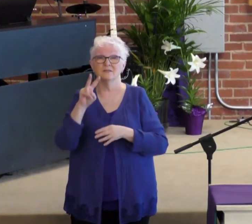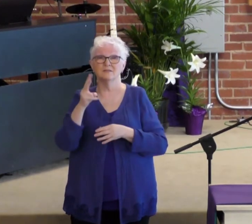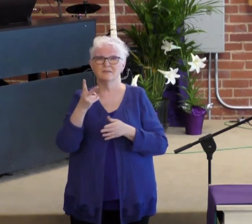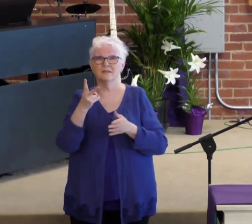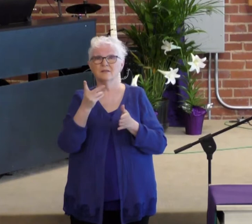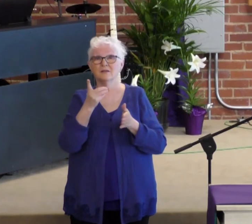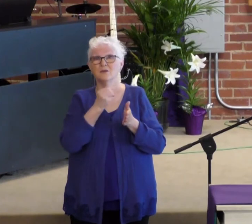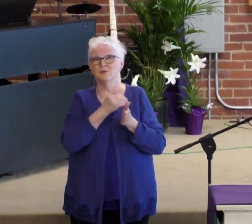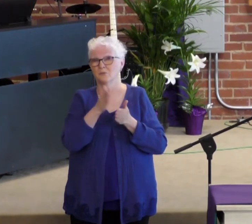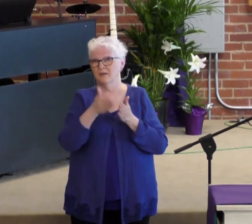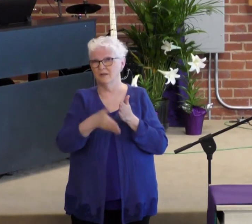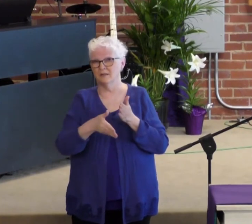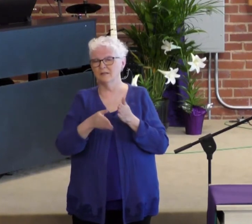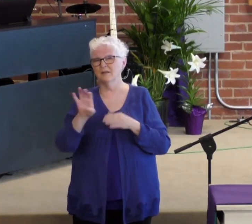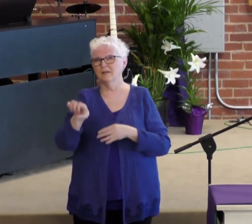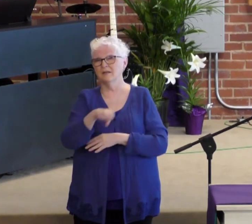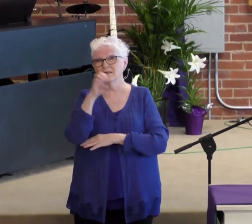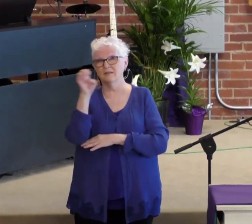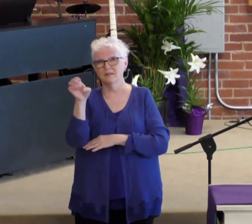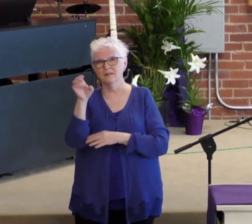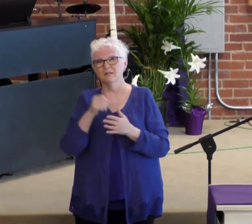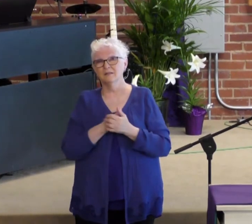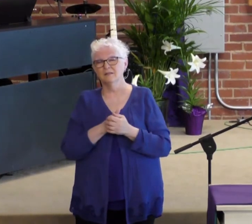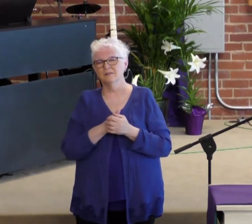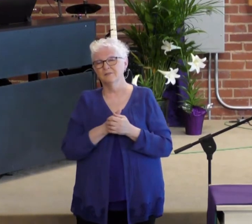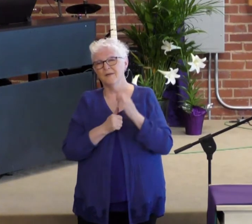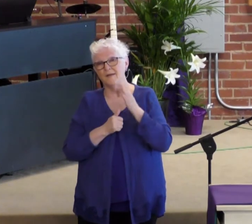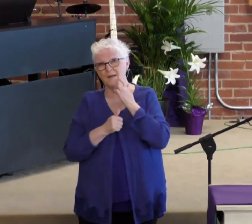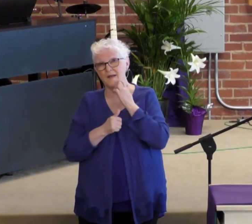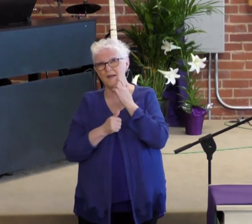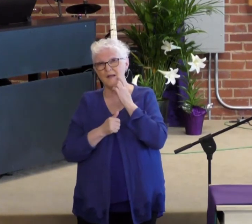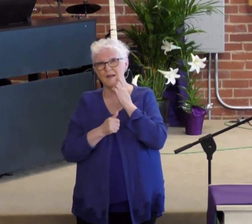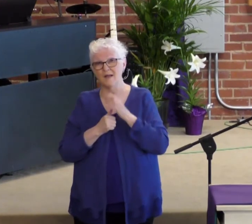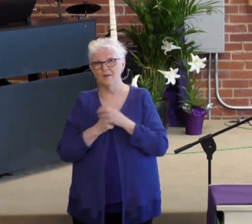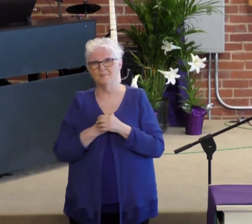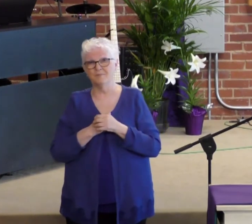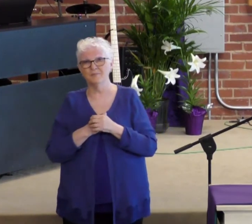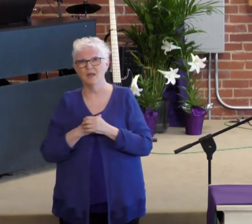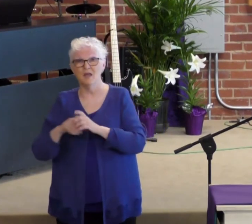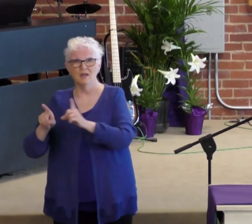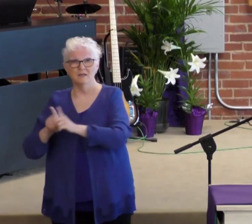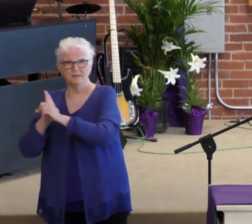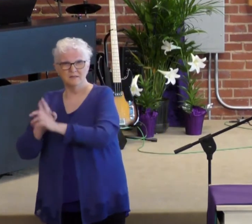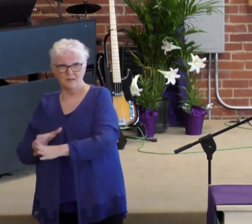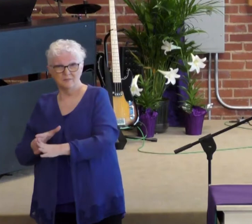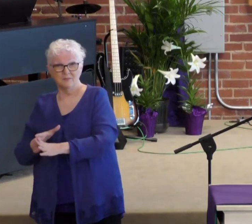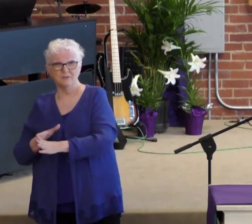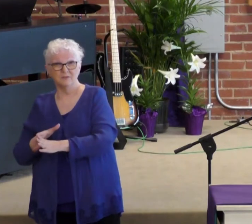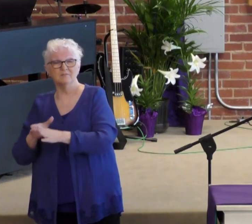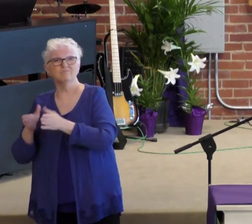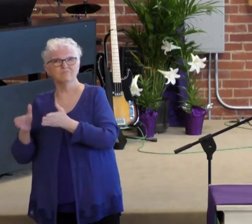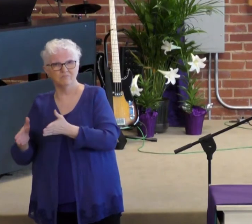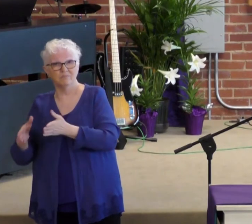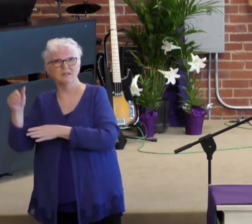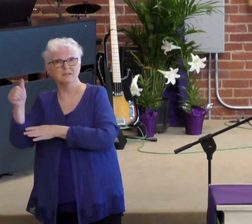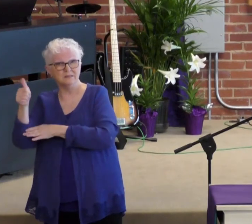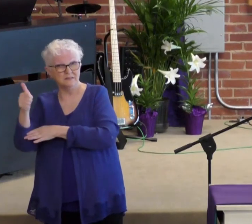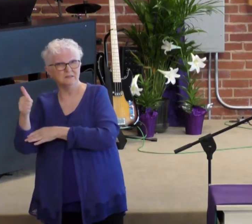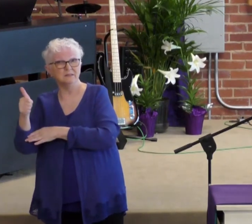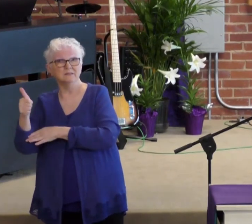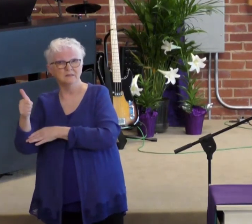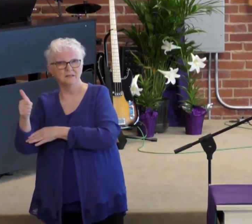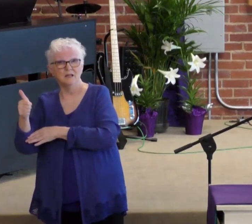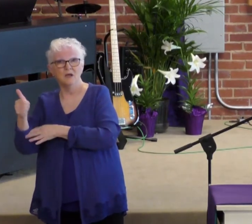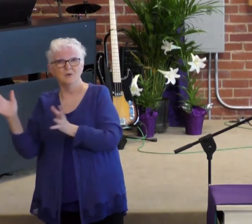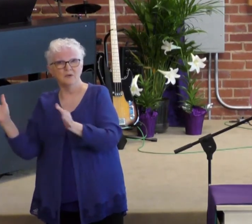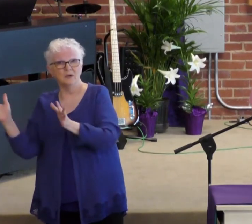Easter. You know, the disciples, at least 10 of them, were gathered in